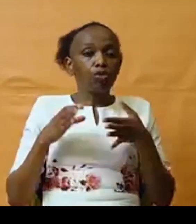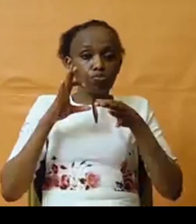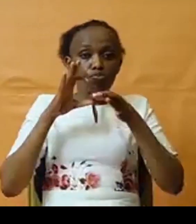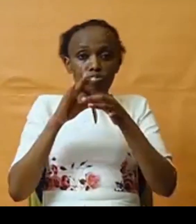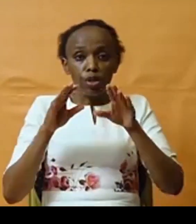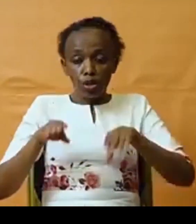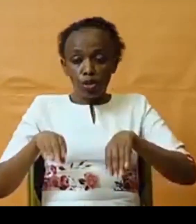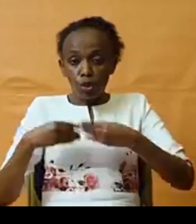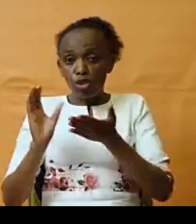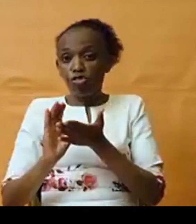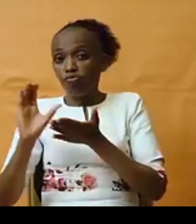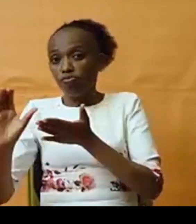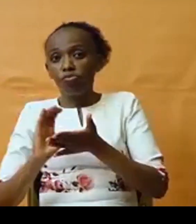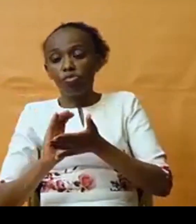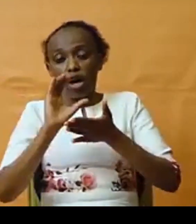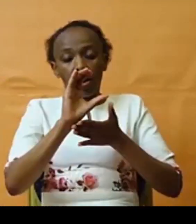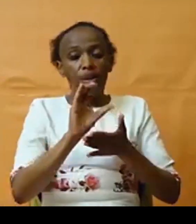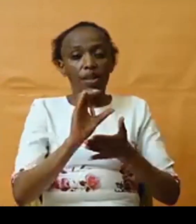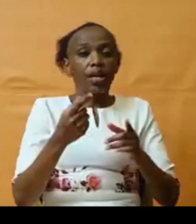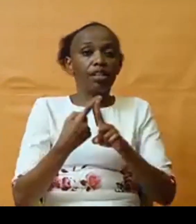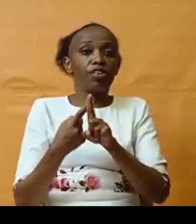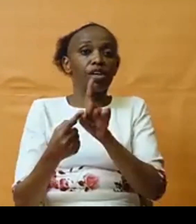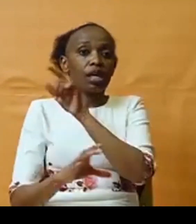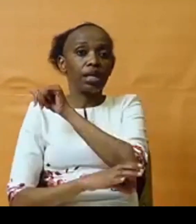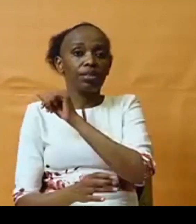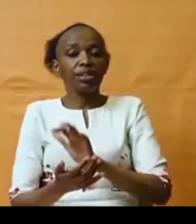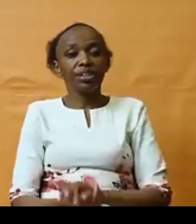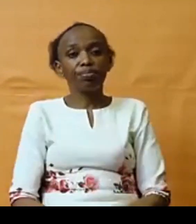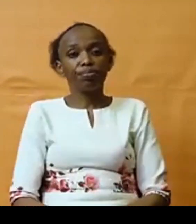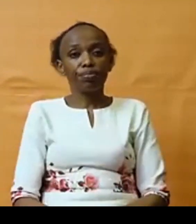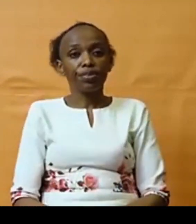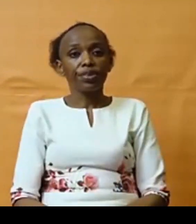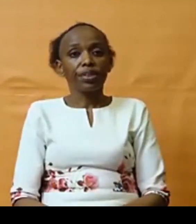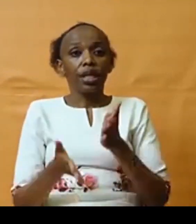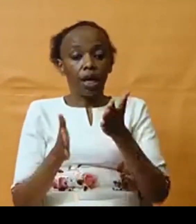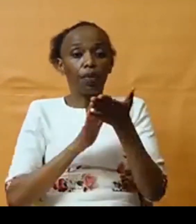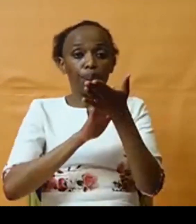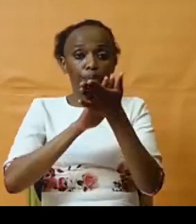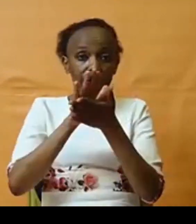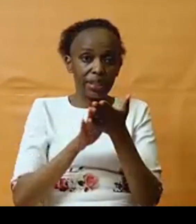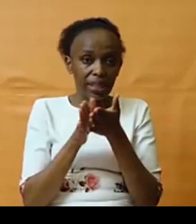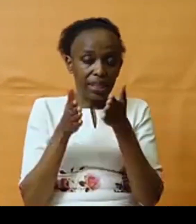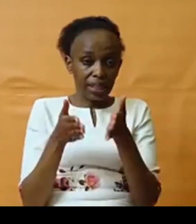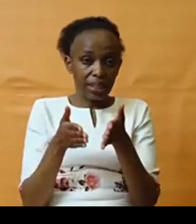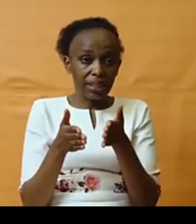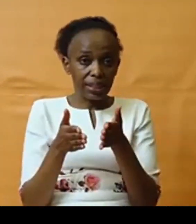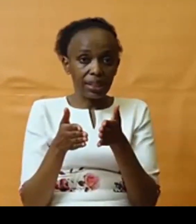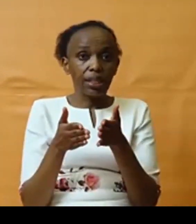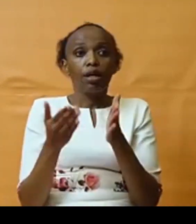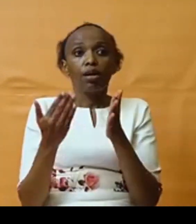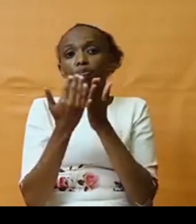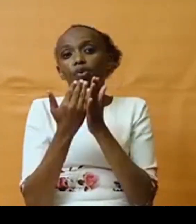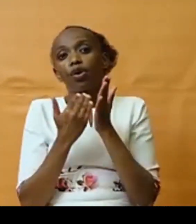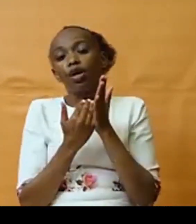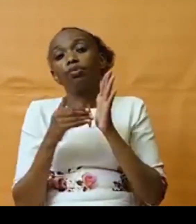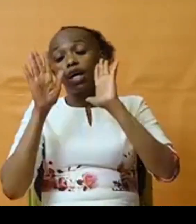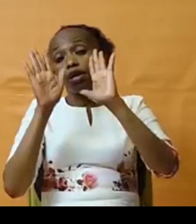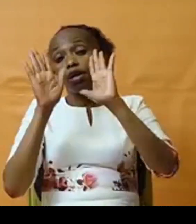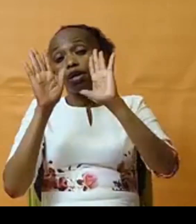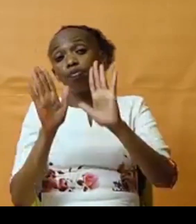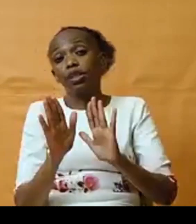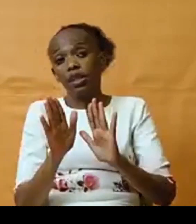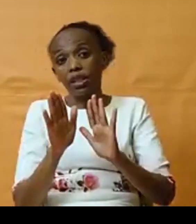those most in need. So basically, these initiatives, they're important and welcome,